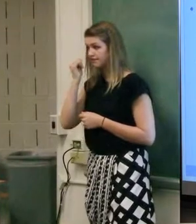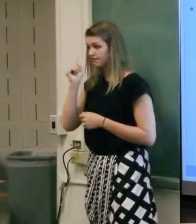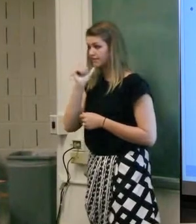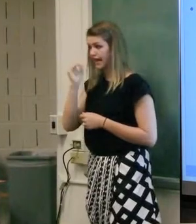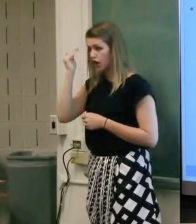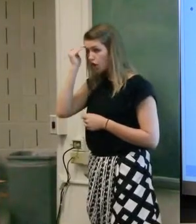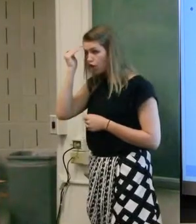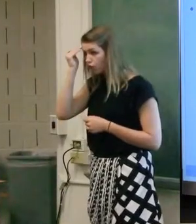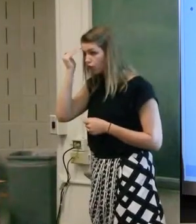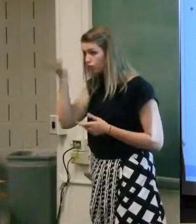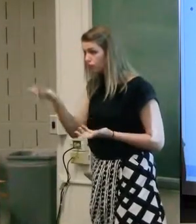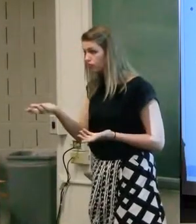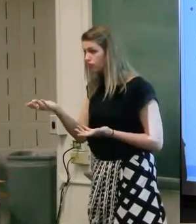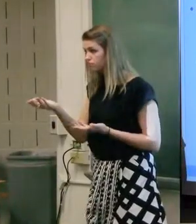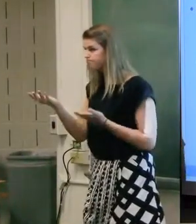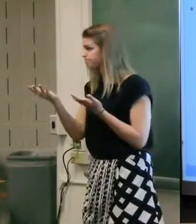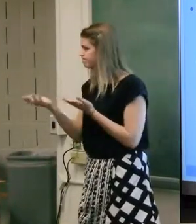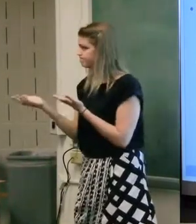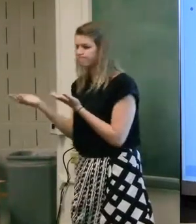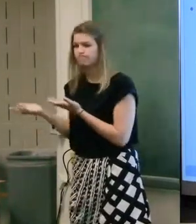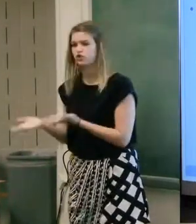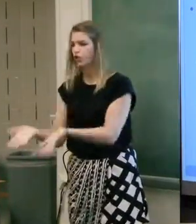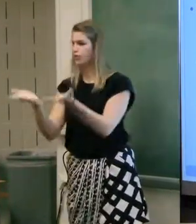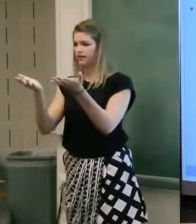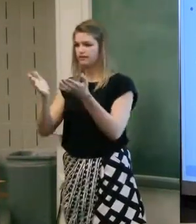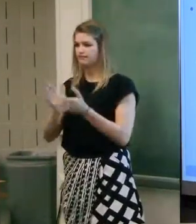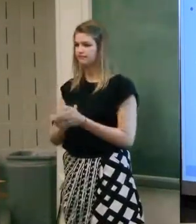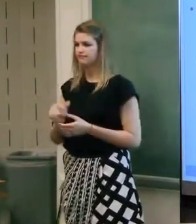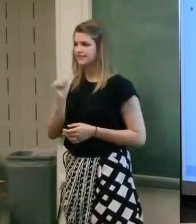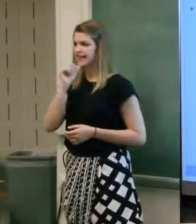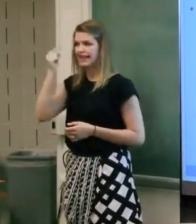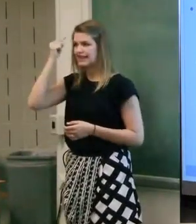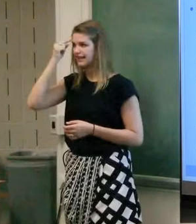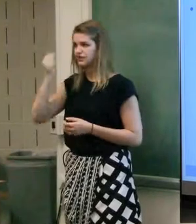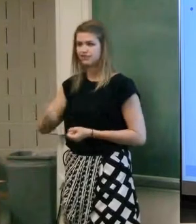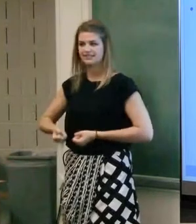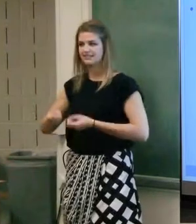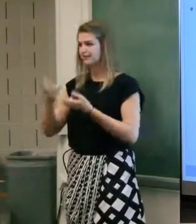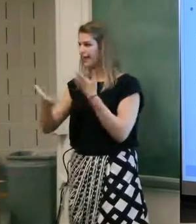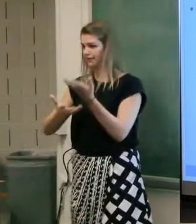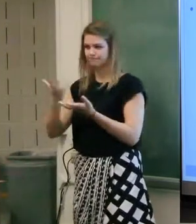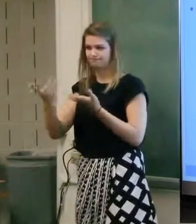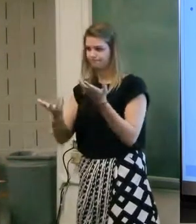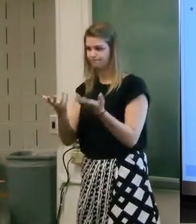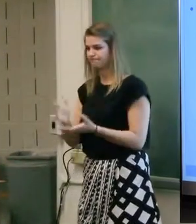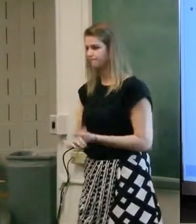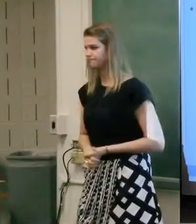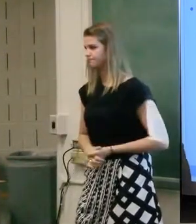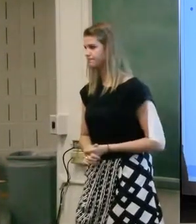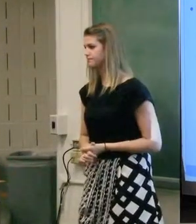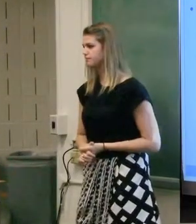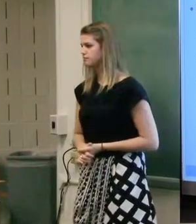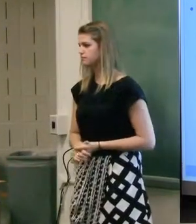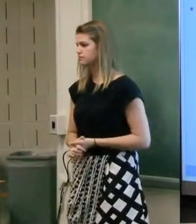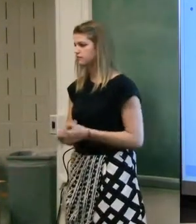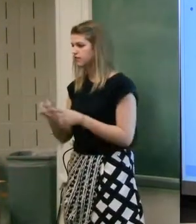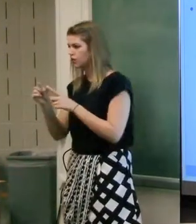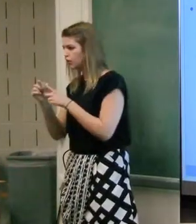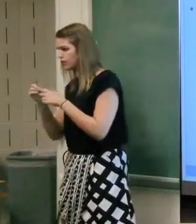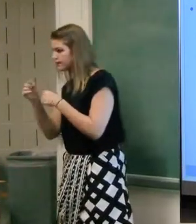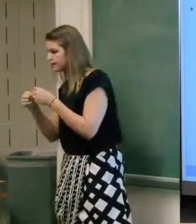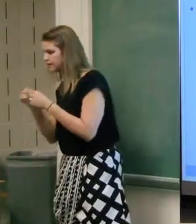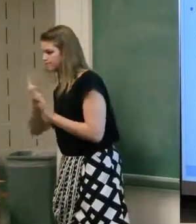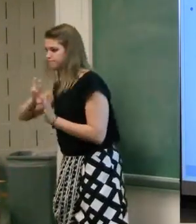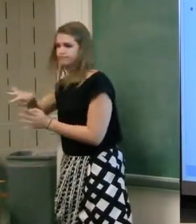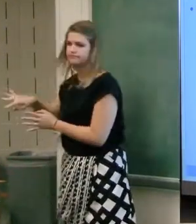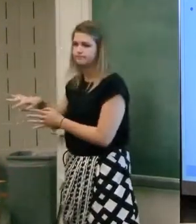song, then you're just flowing with it and you don't have anything to think about, like any of the words that you wanted to say but you couldn't interpret